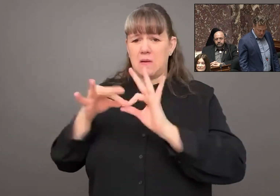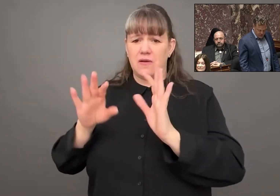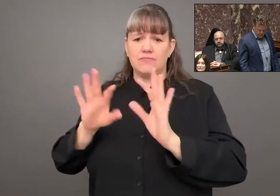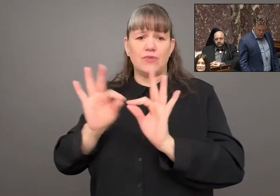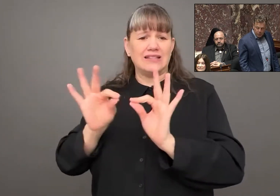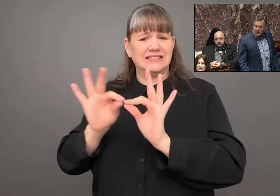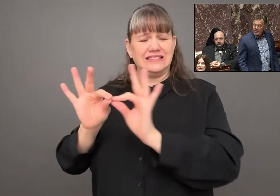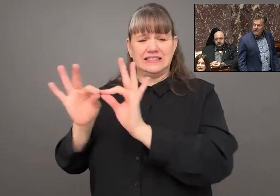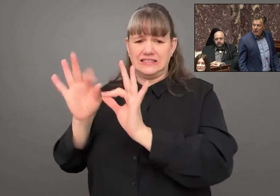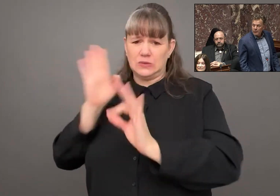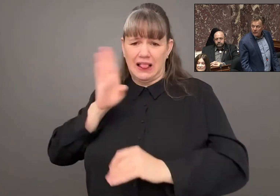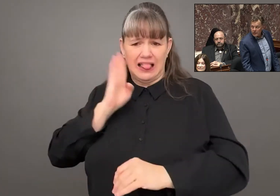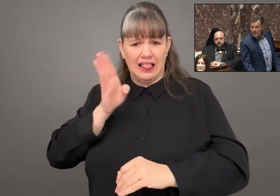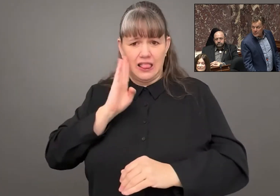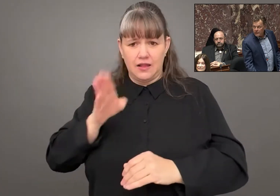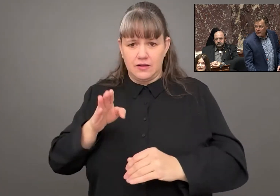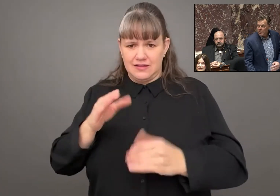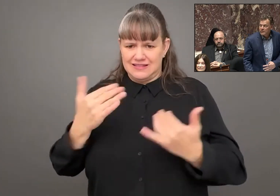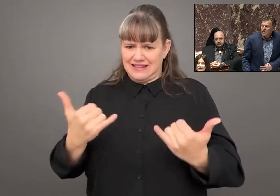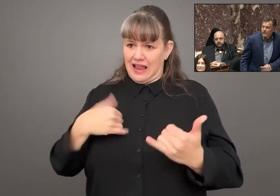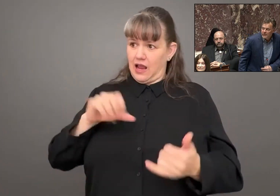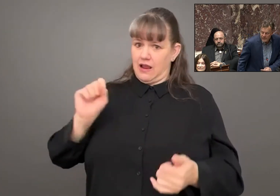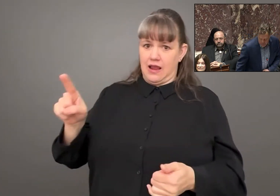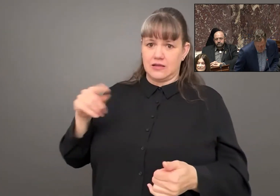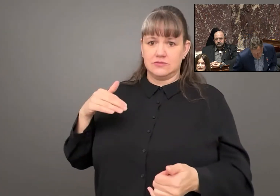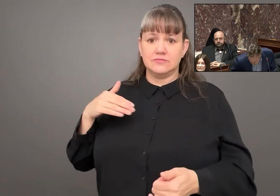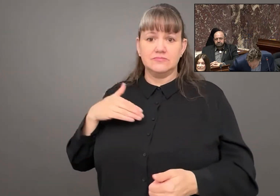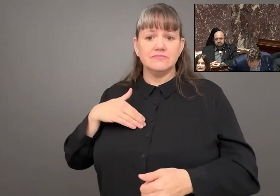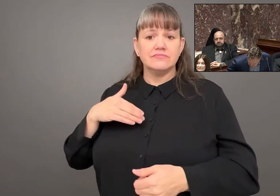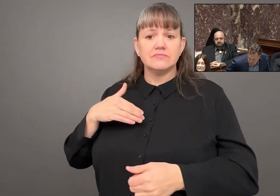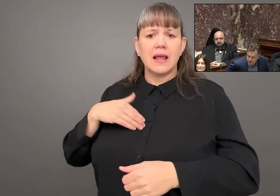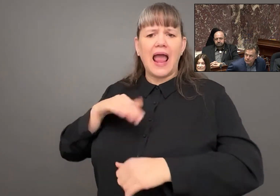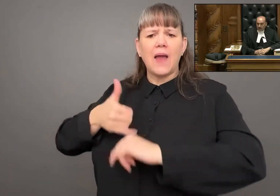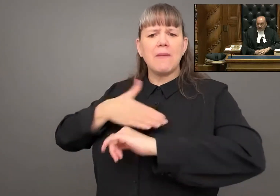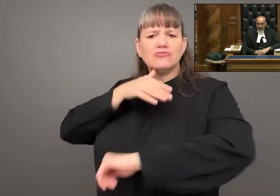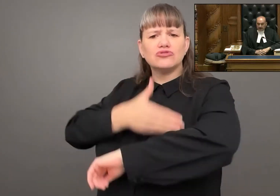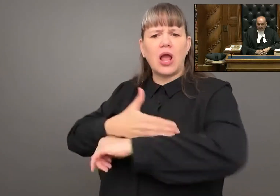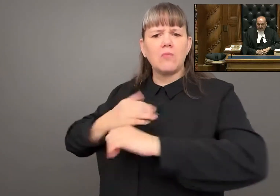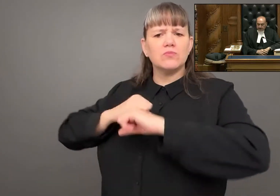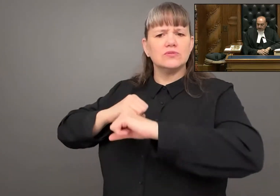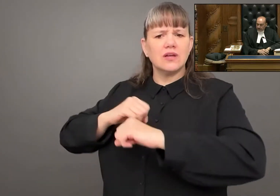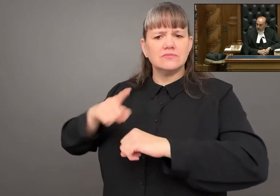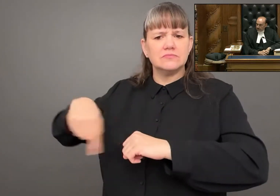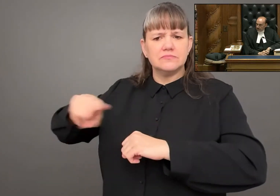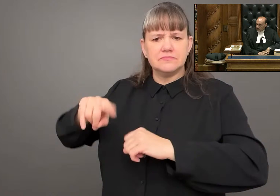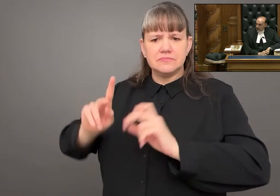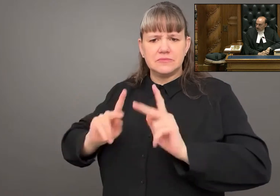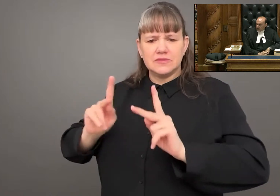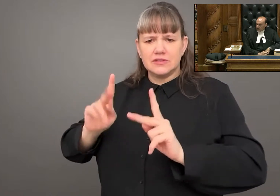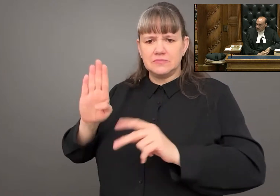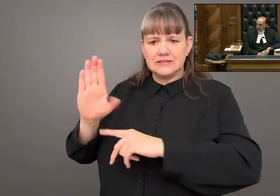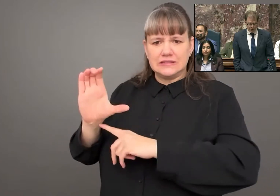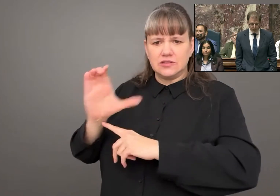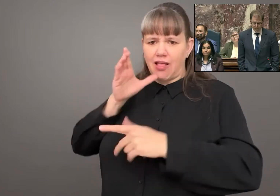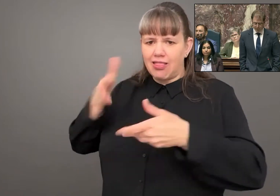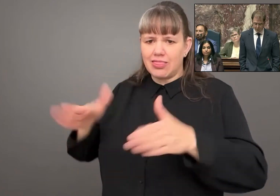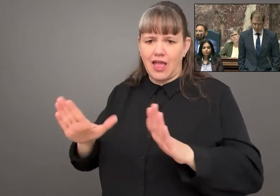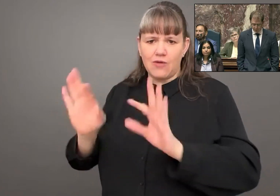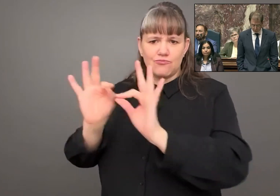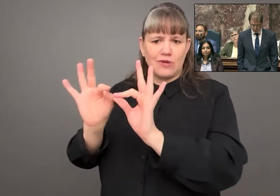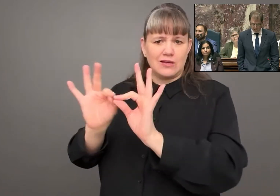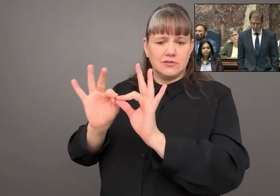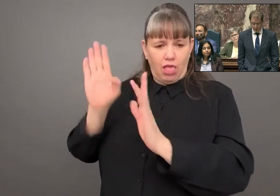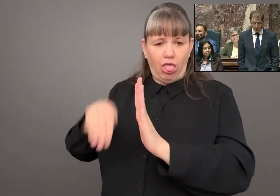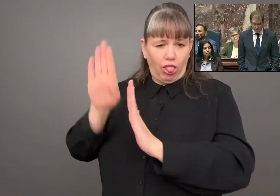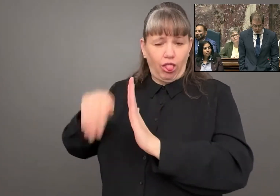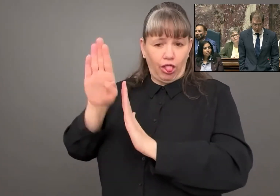windfall profits appropriately to help cover some of these budget deficits? Minister. Honourable Speaker, a couple of things.